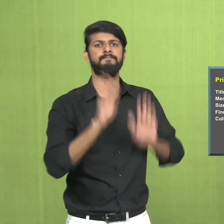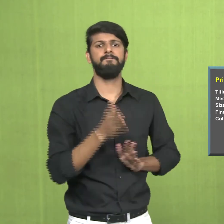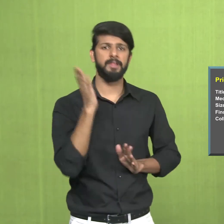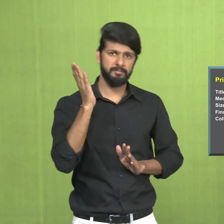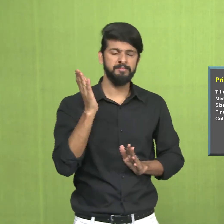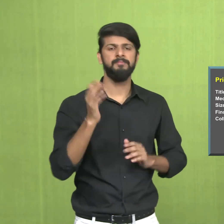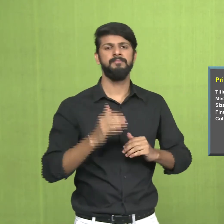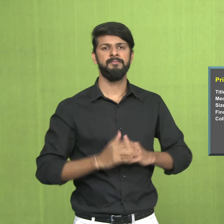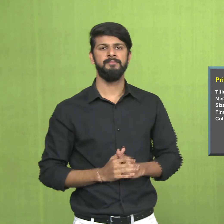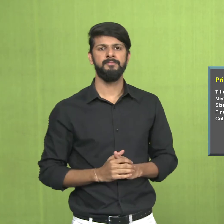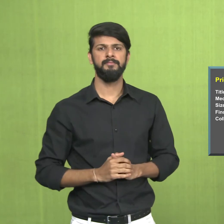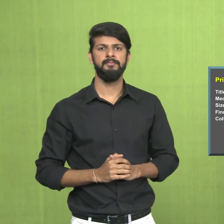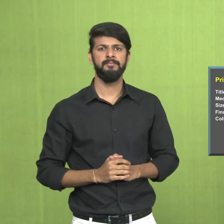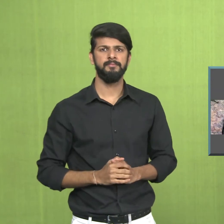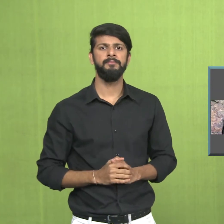National Museum in Pakistan.